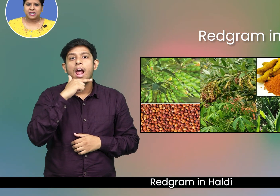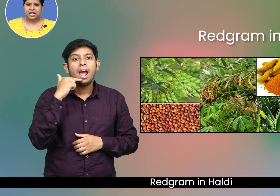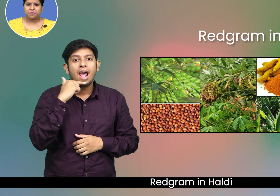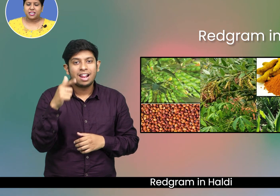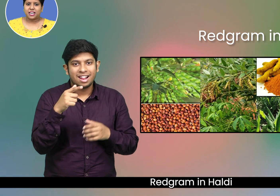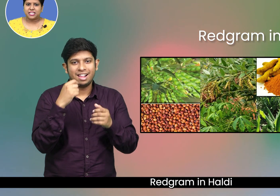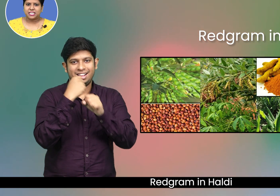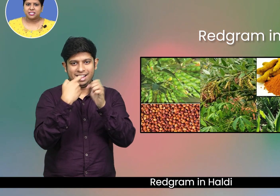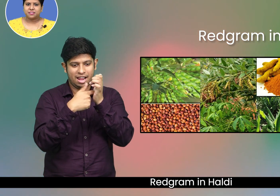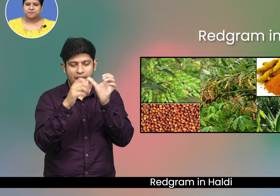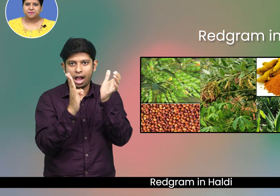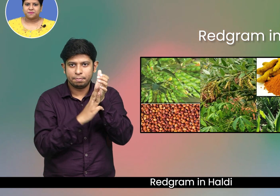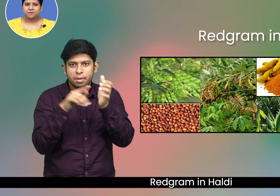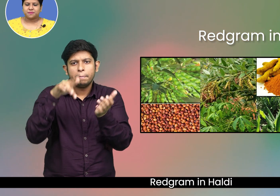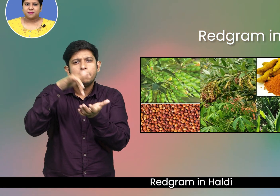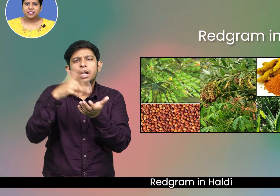red gram in haldi,